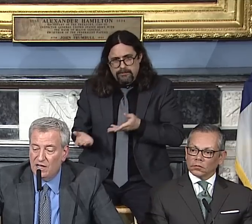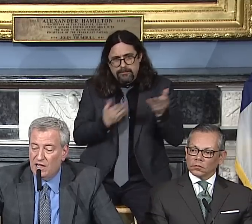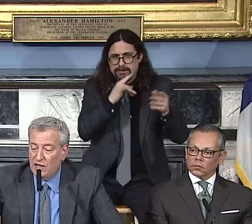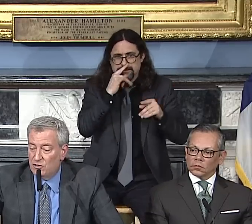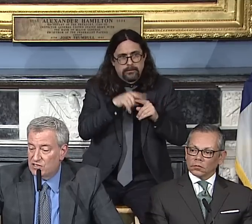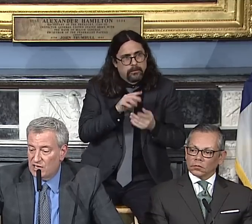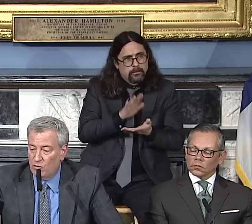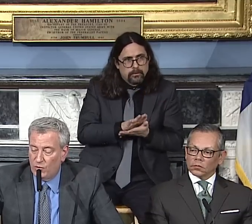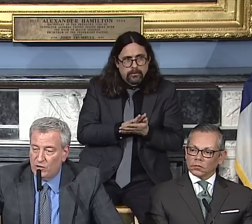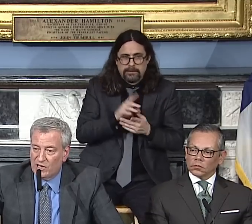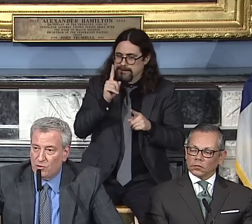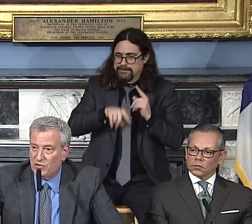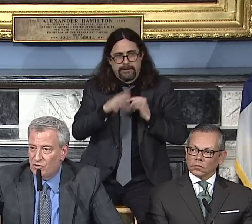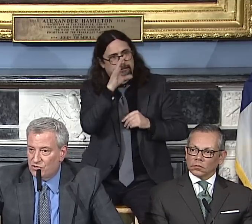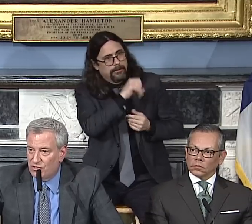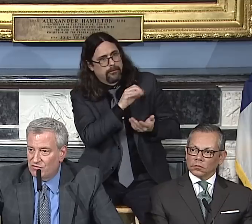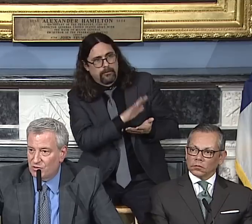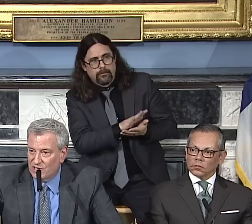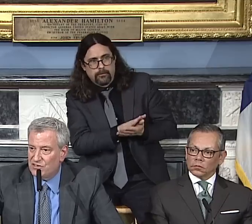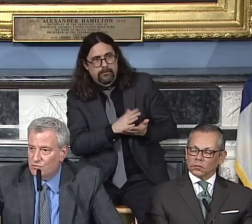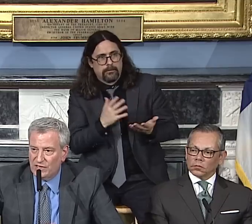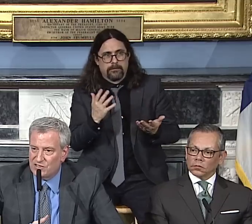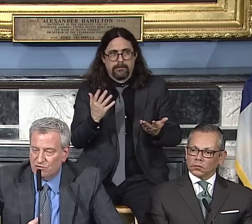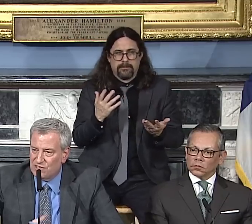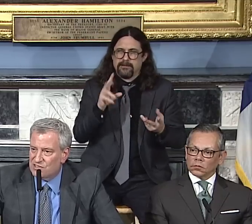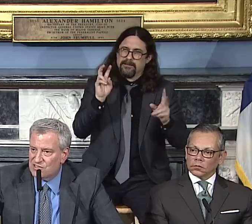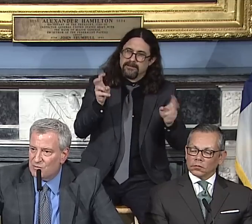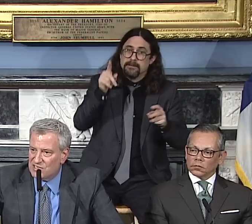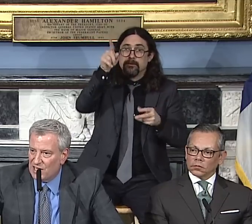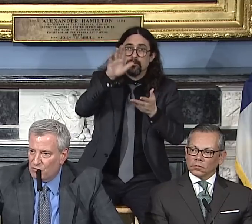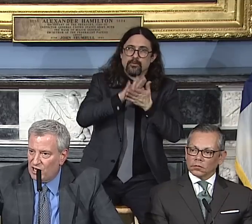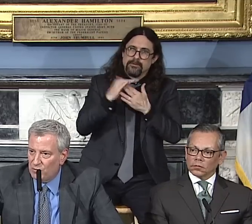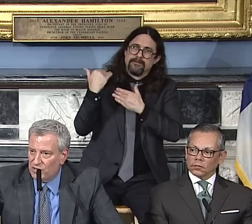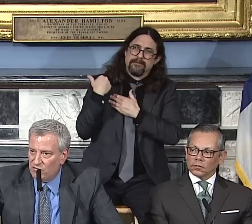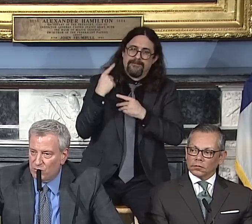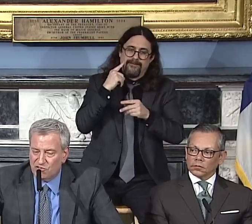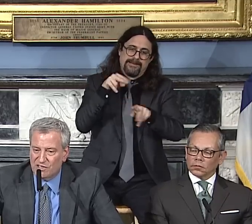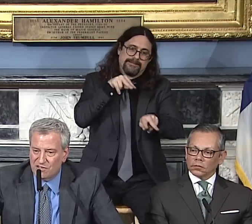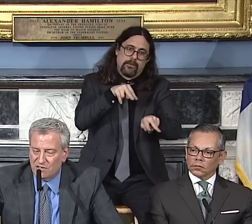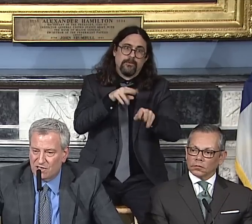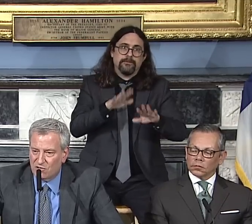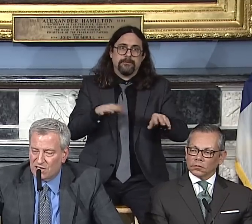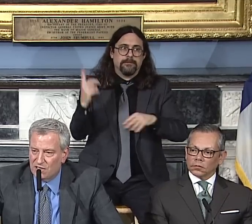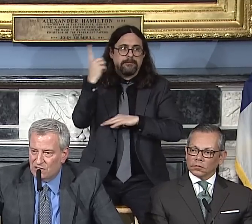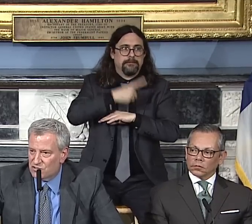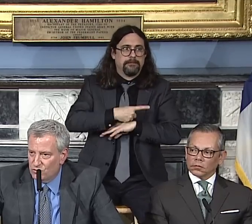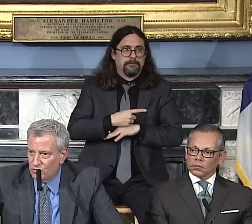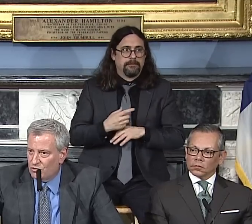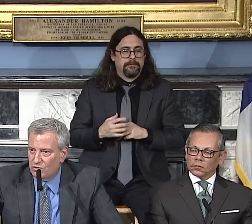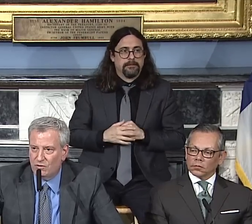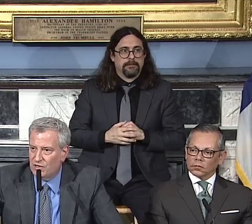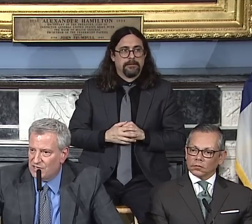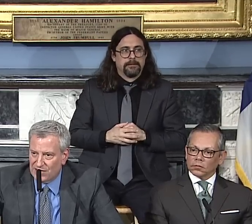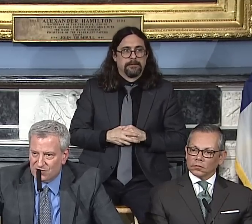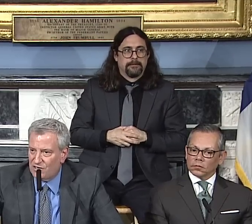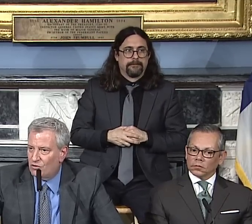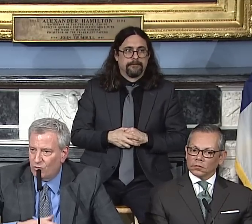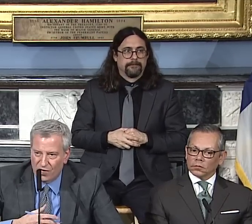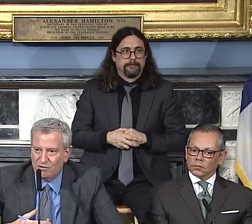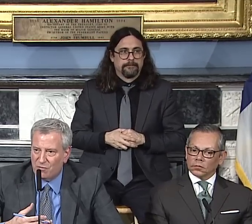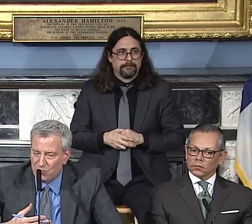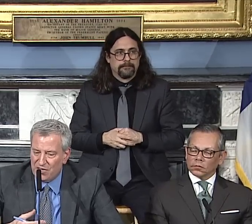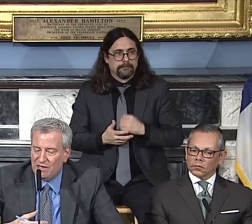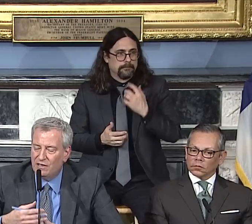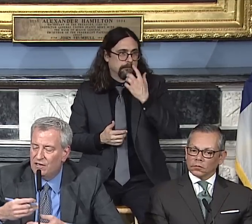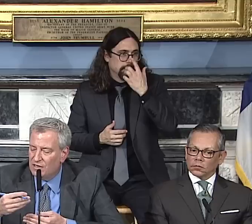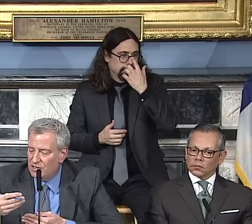kid. And you could say, well, why don't we come up with an alternative location? Well, that creates the same exact problem. If a bunch of kids are congregated in a school or a daycare center or